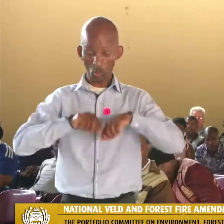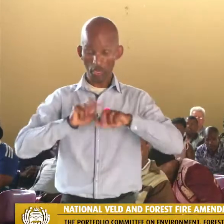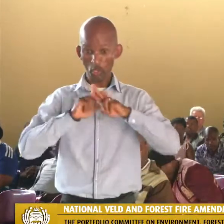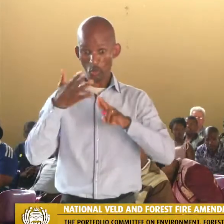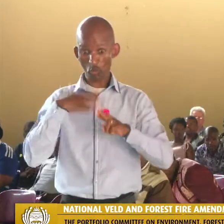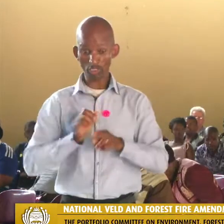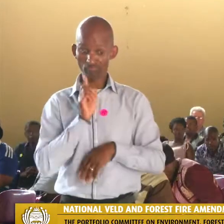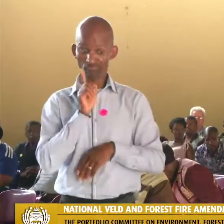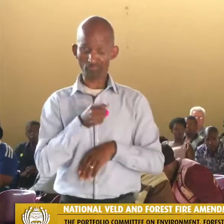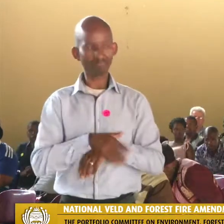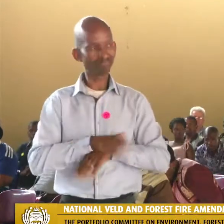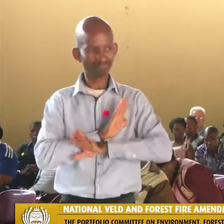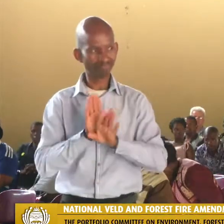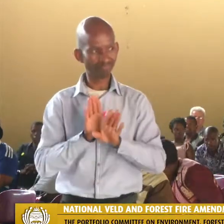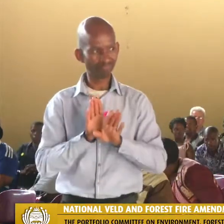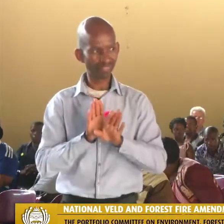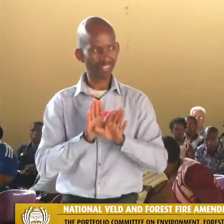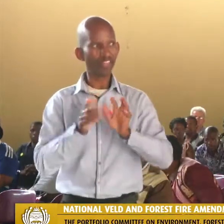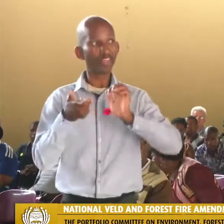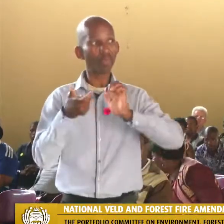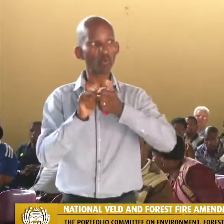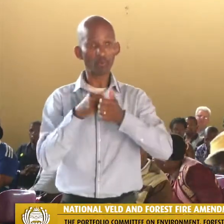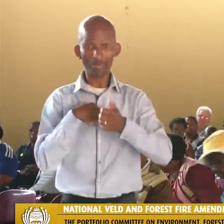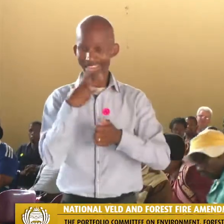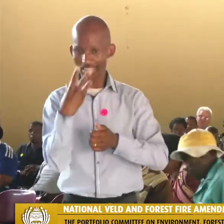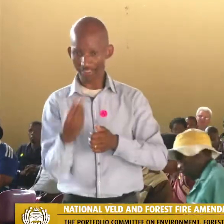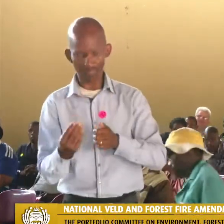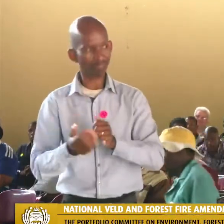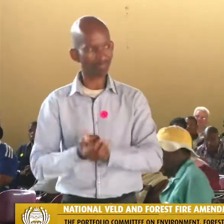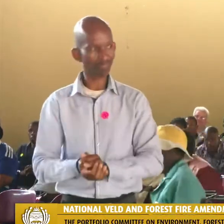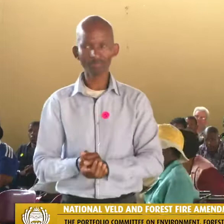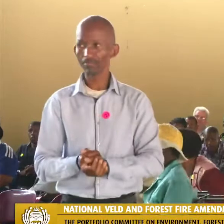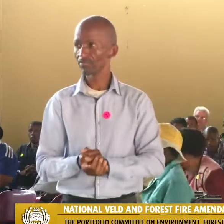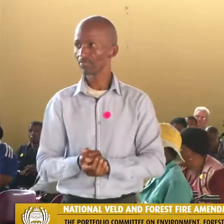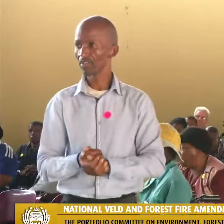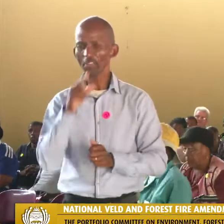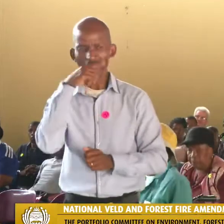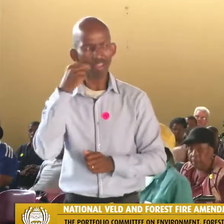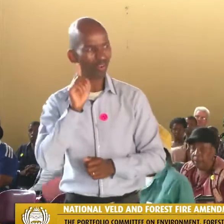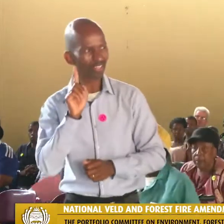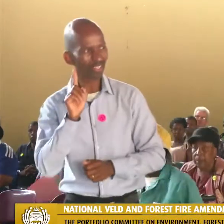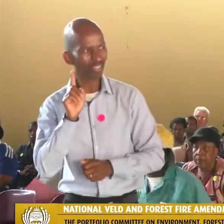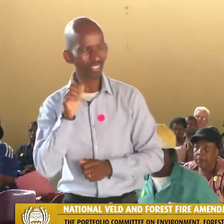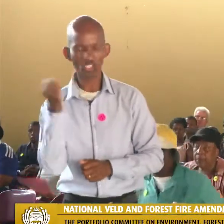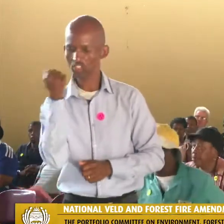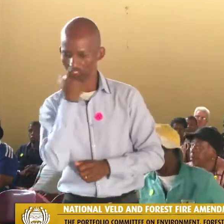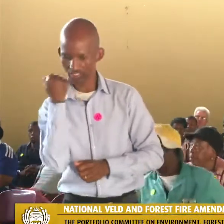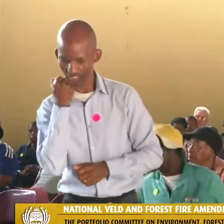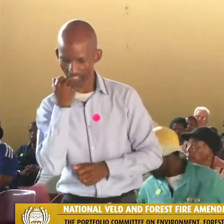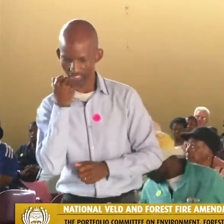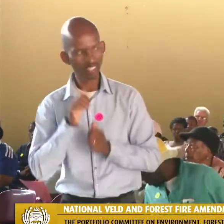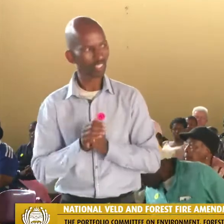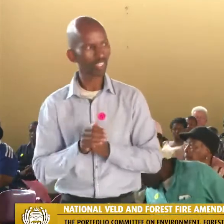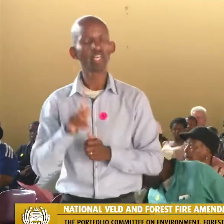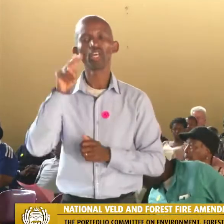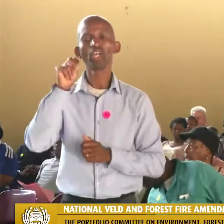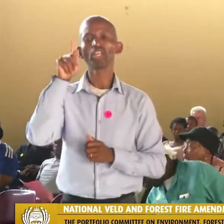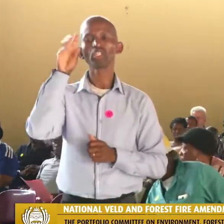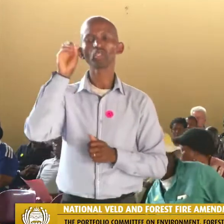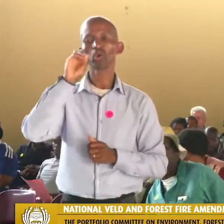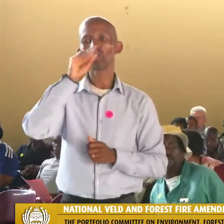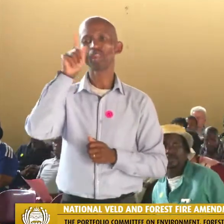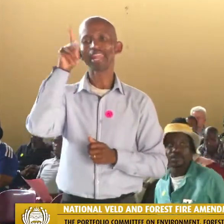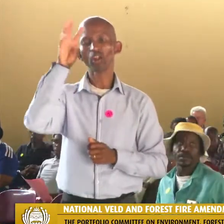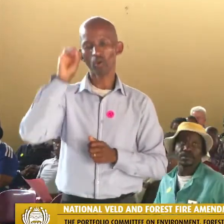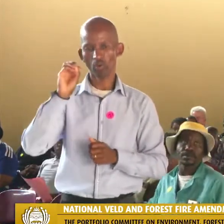kuthi. Indaba yemililo yamadlelo. Oh, sorry. Untobeko kaNkohla.